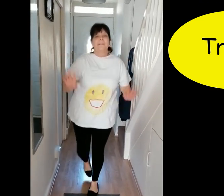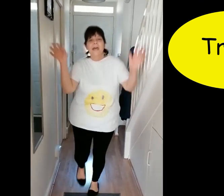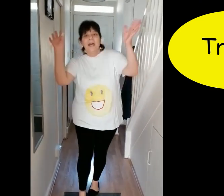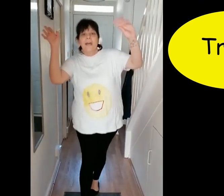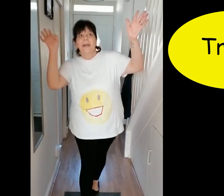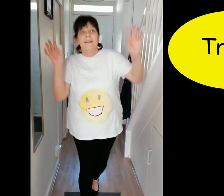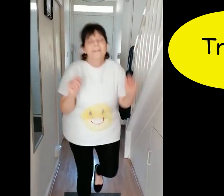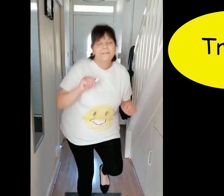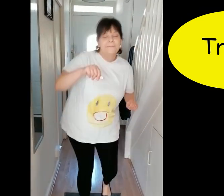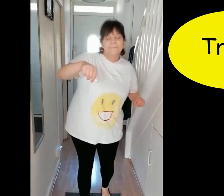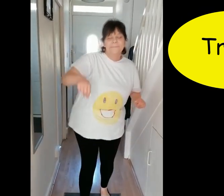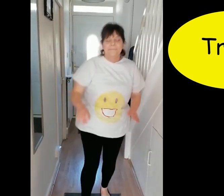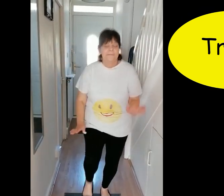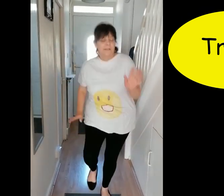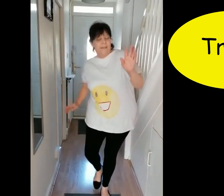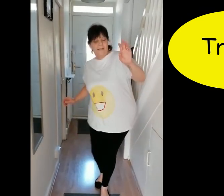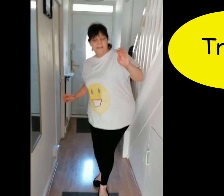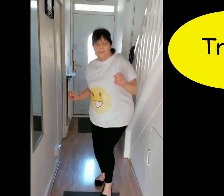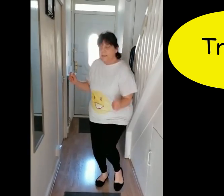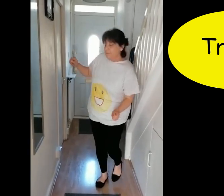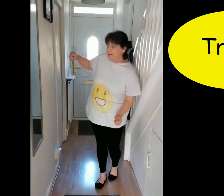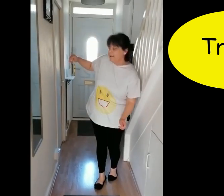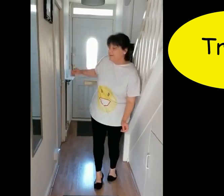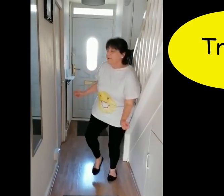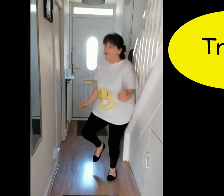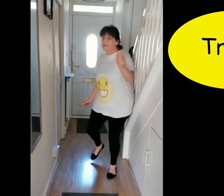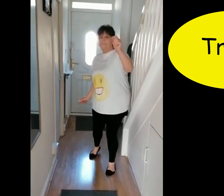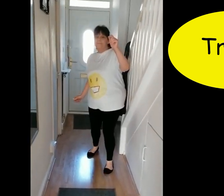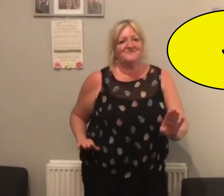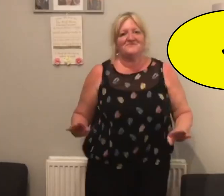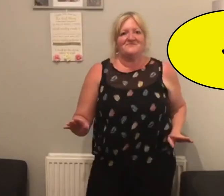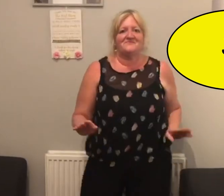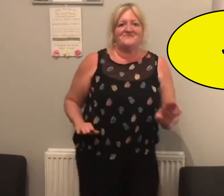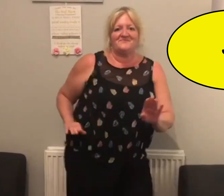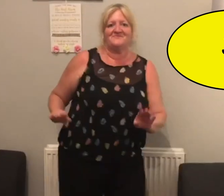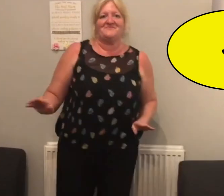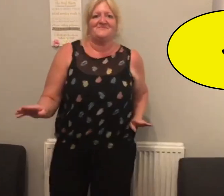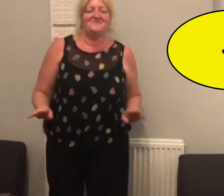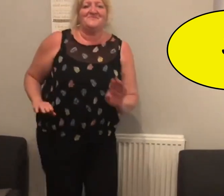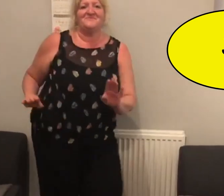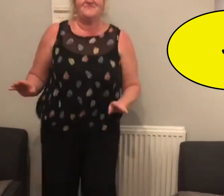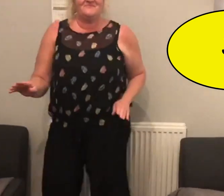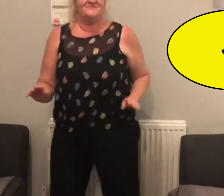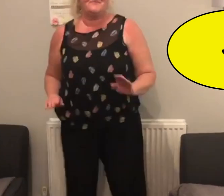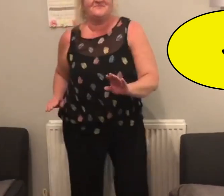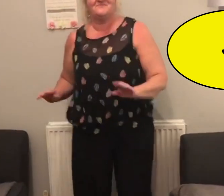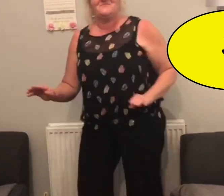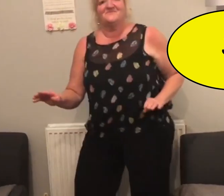you Because I'm happy Clap along if you feel like that's what you want to do